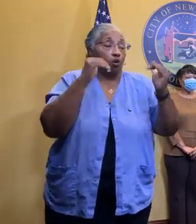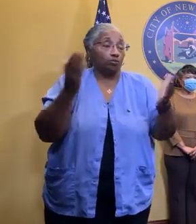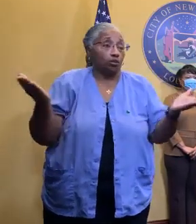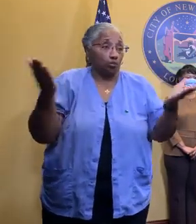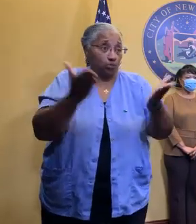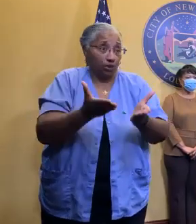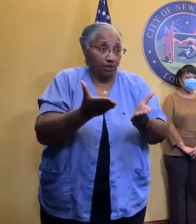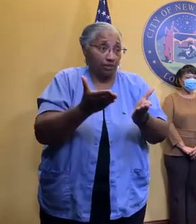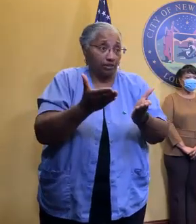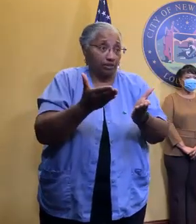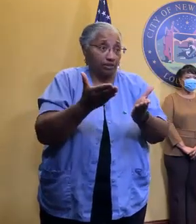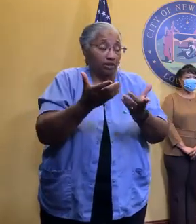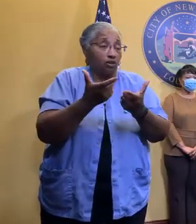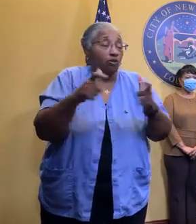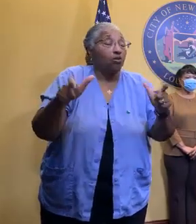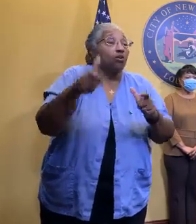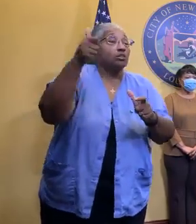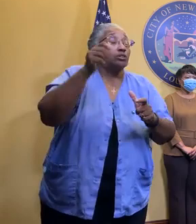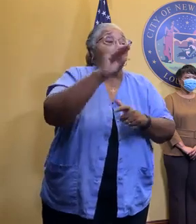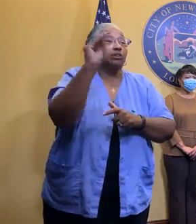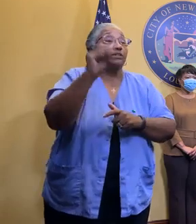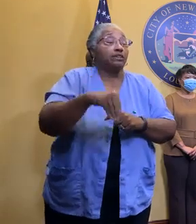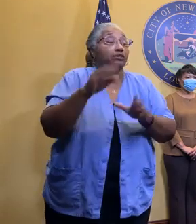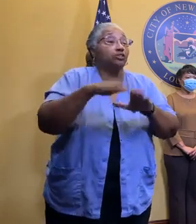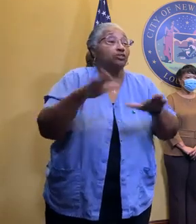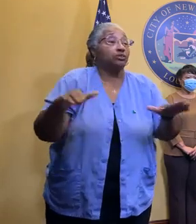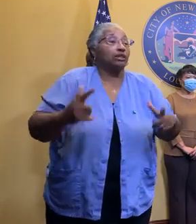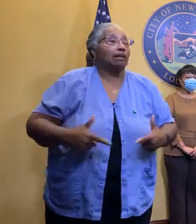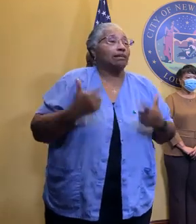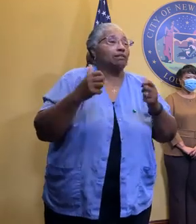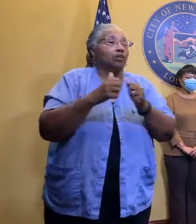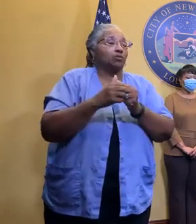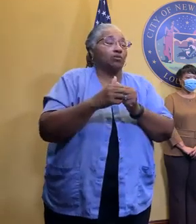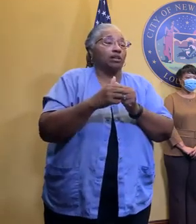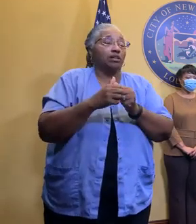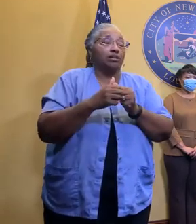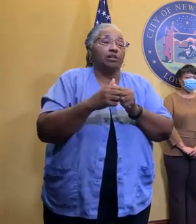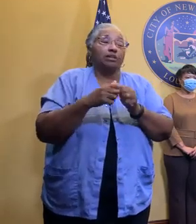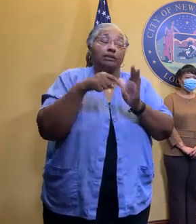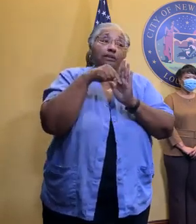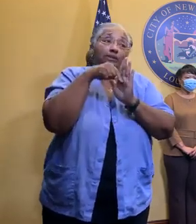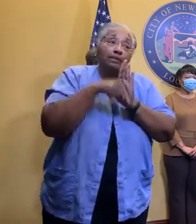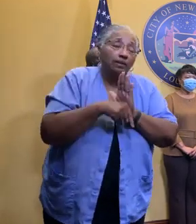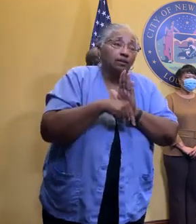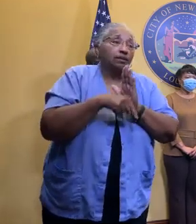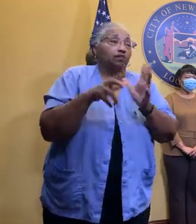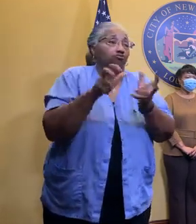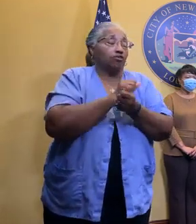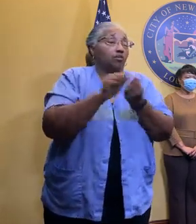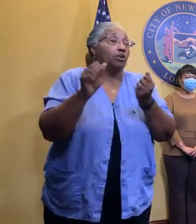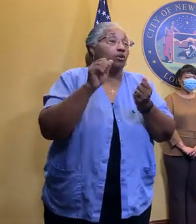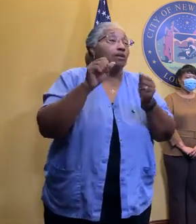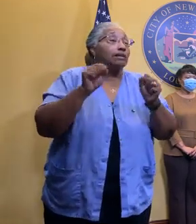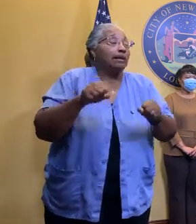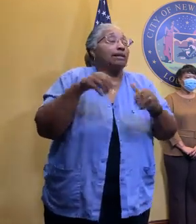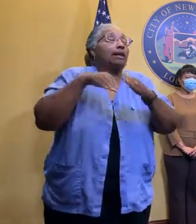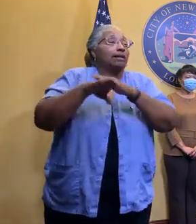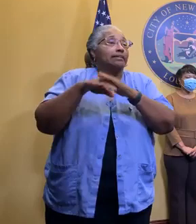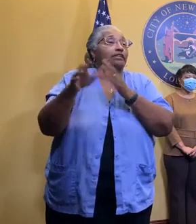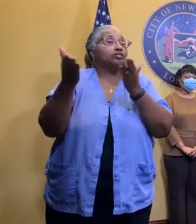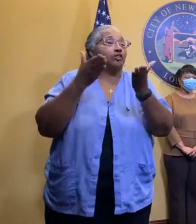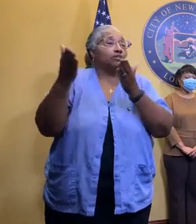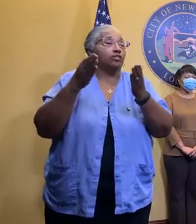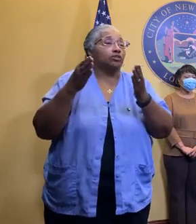is that a larger percentage of children living with profound trauma will be able to access services through